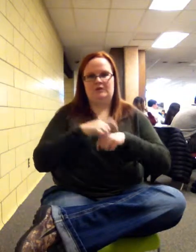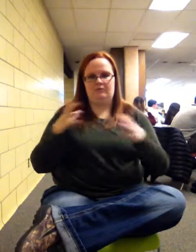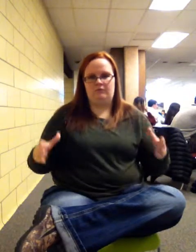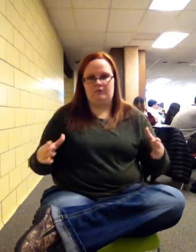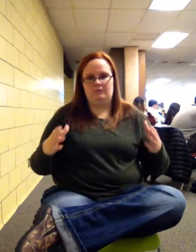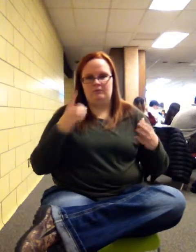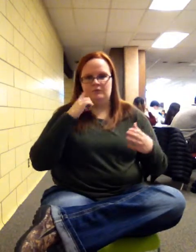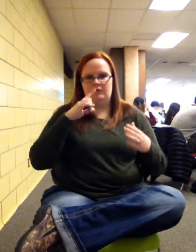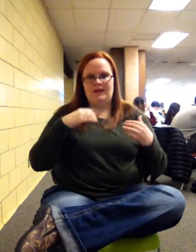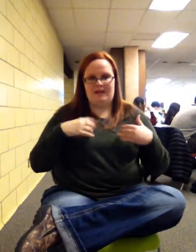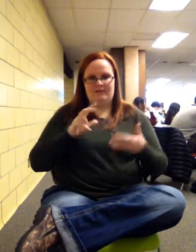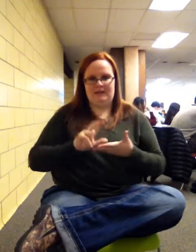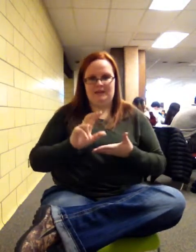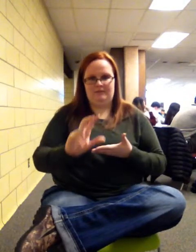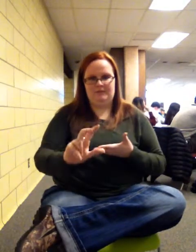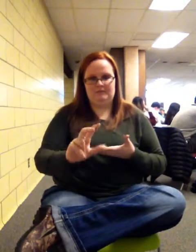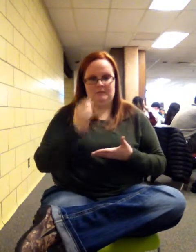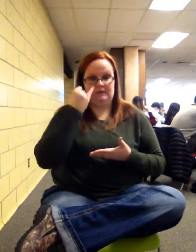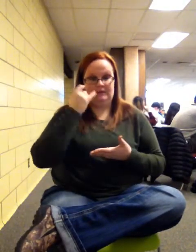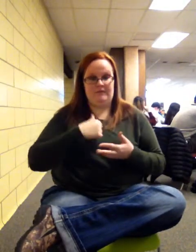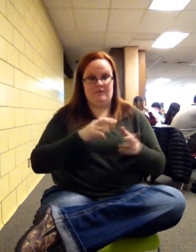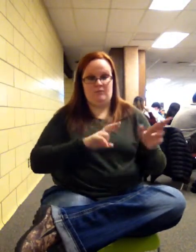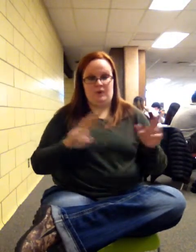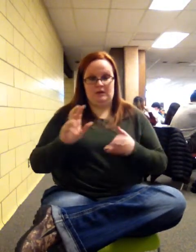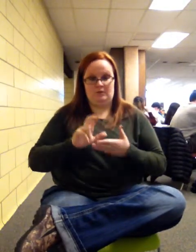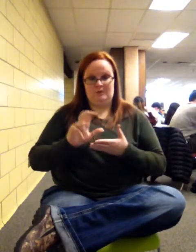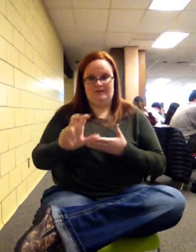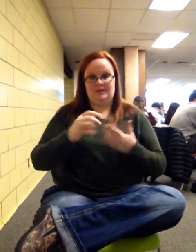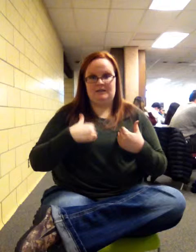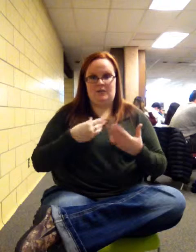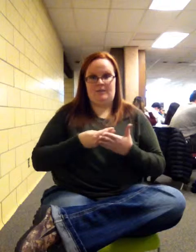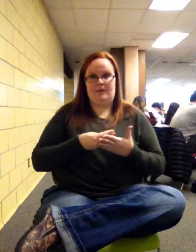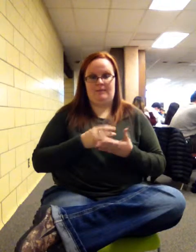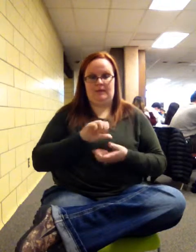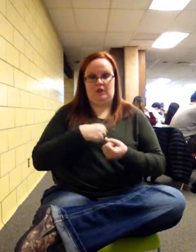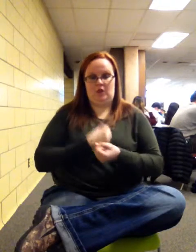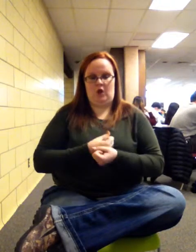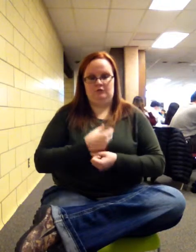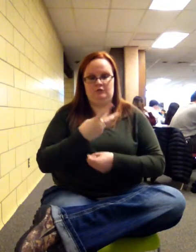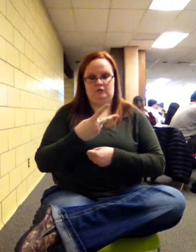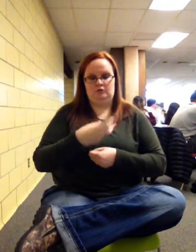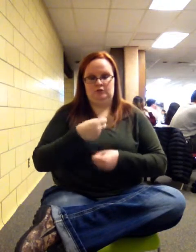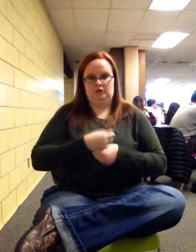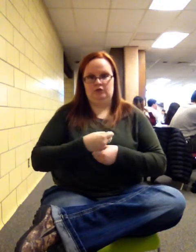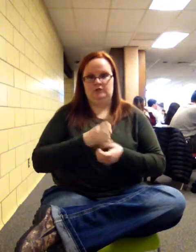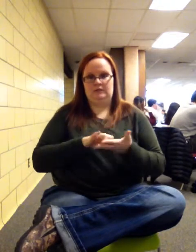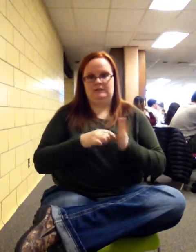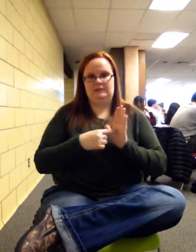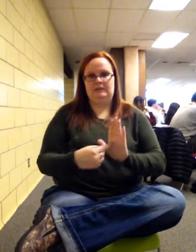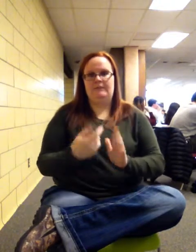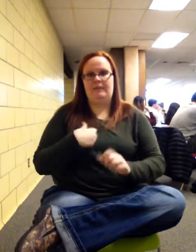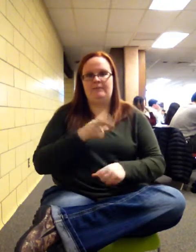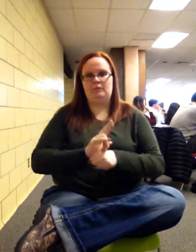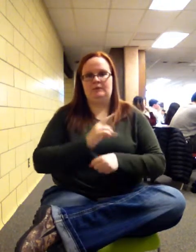investment, if I'm ready to invest and I want my money locked away for 2 years, that's the example I'm going to use here. I would either walk into